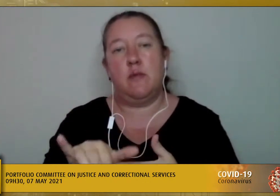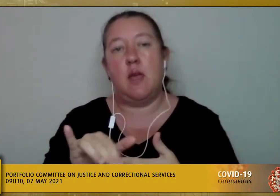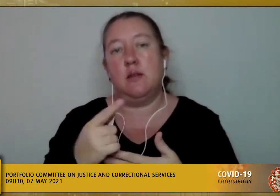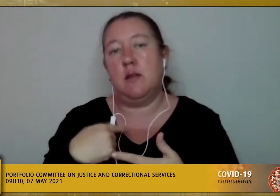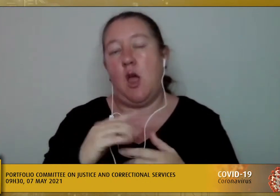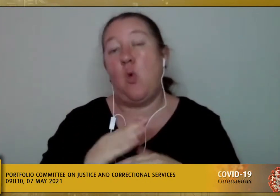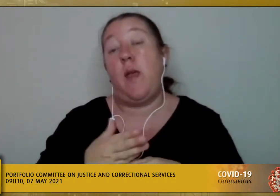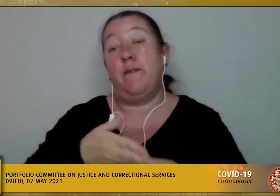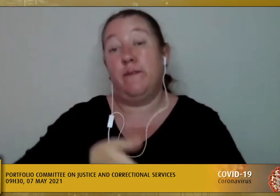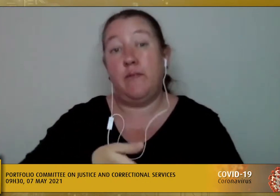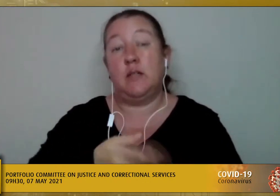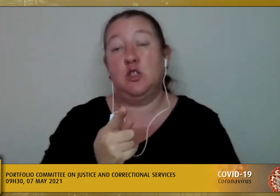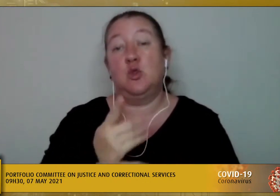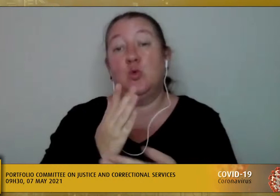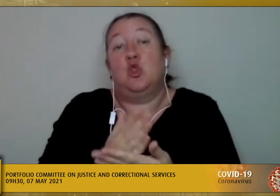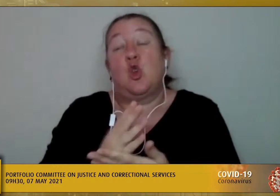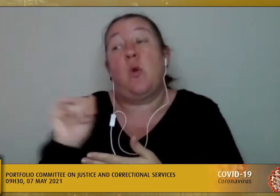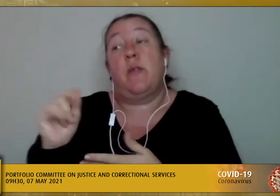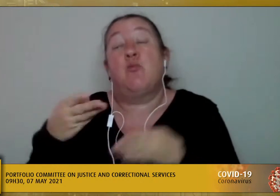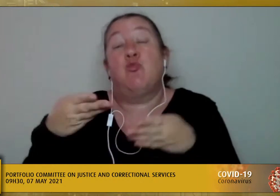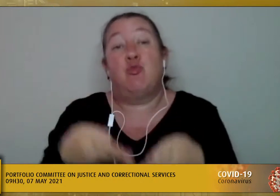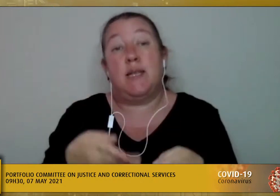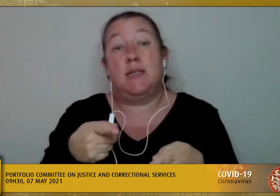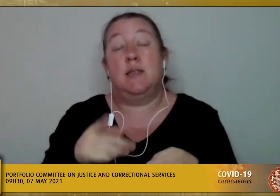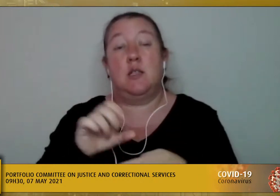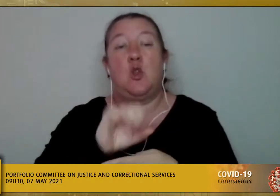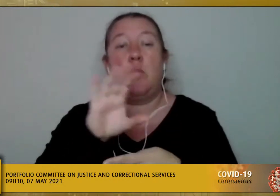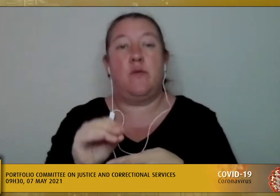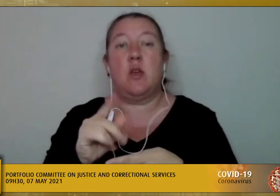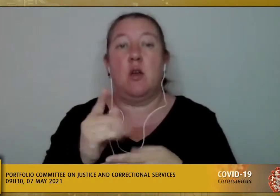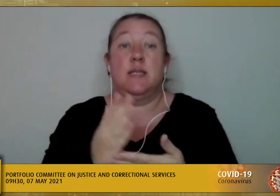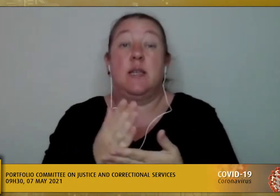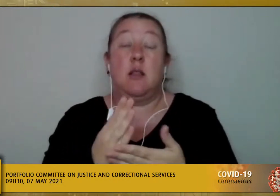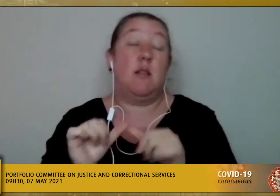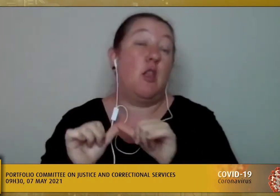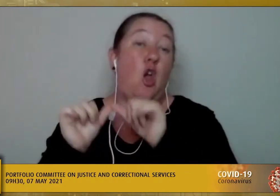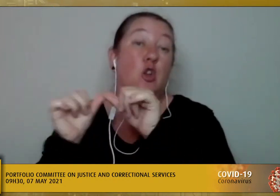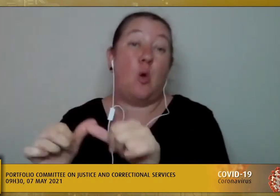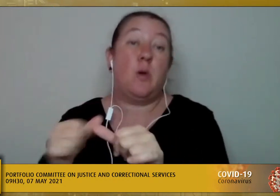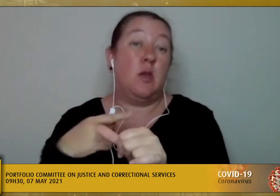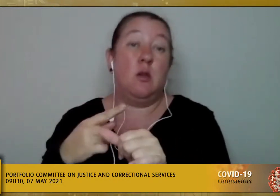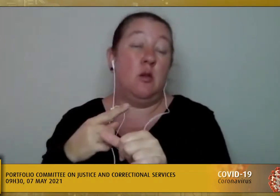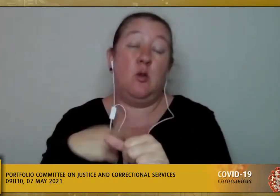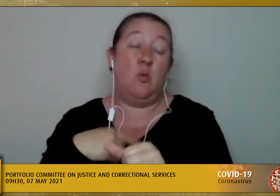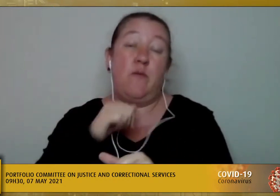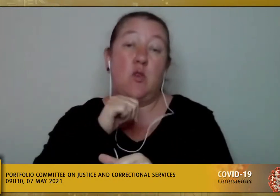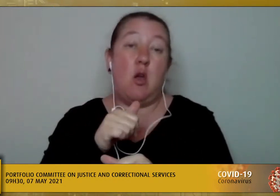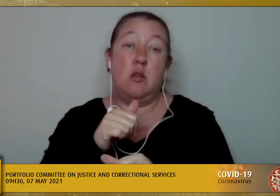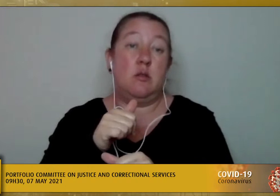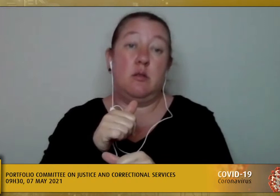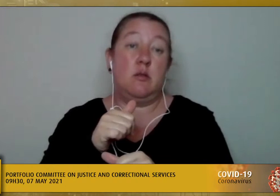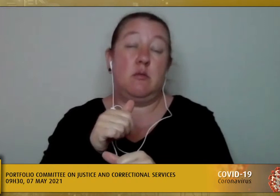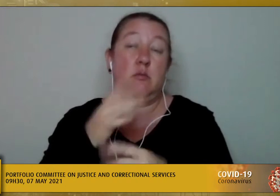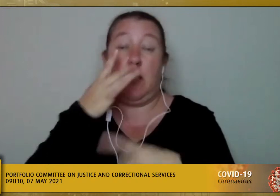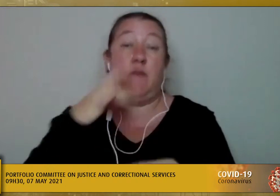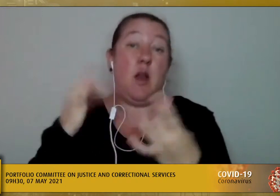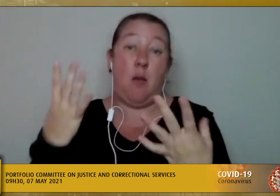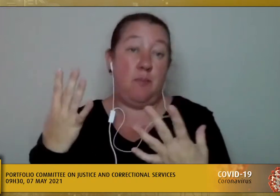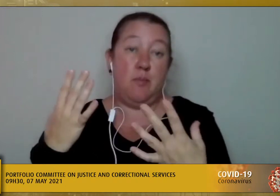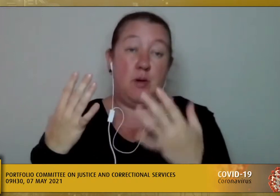efforts um to secure their presence in South Africa are certainly ongoing we're certainly not um related